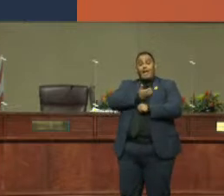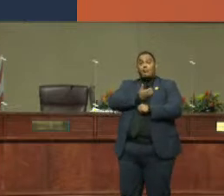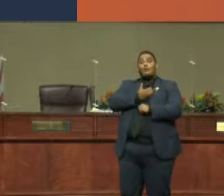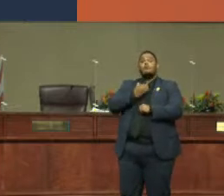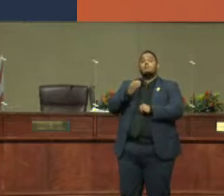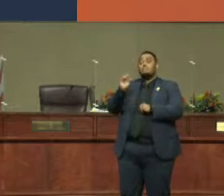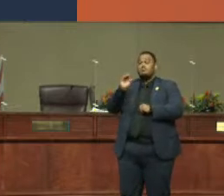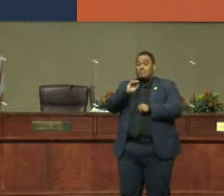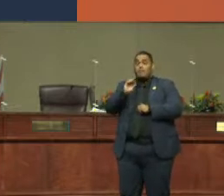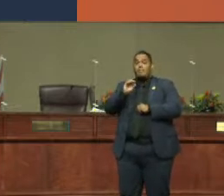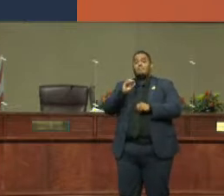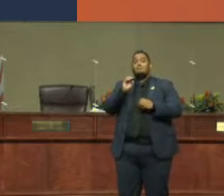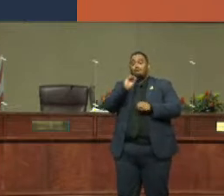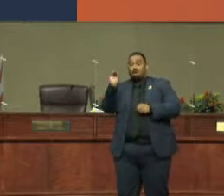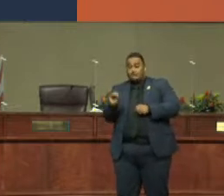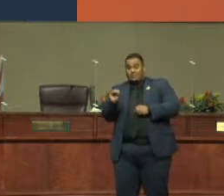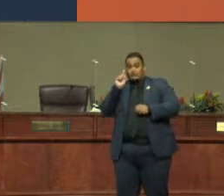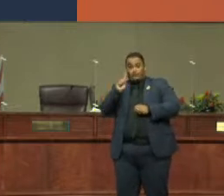up. It is now at